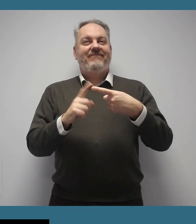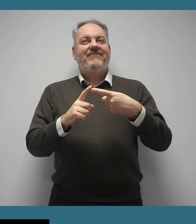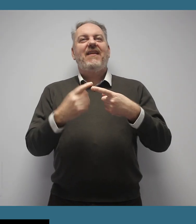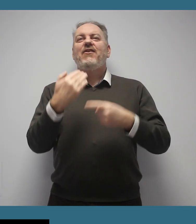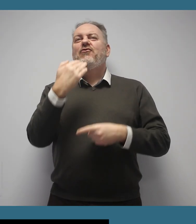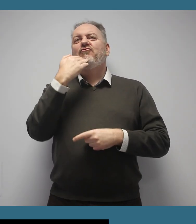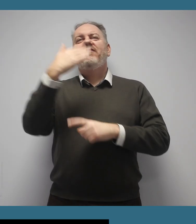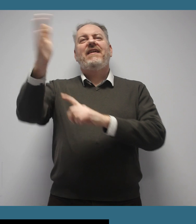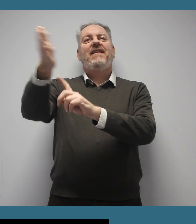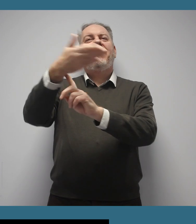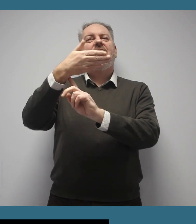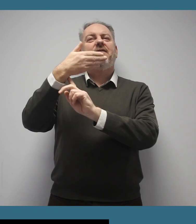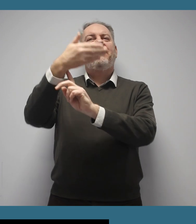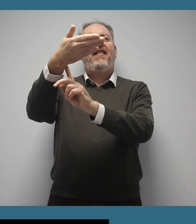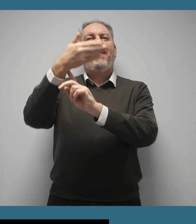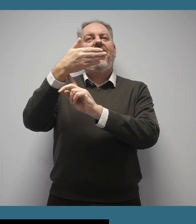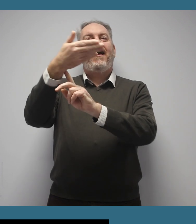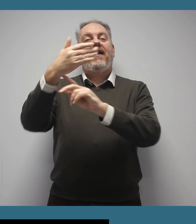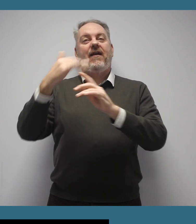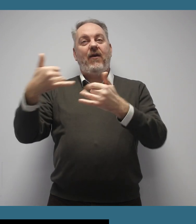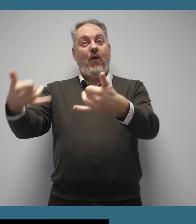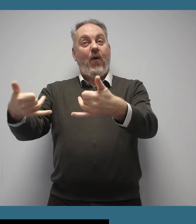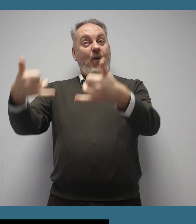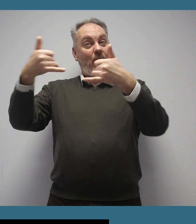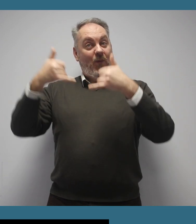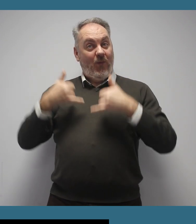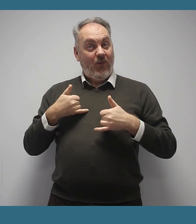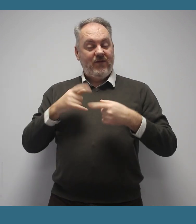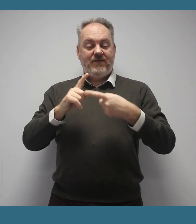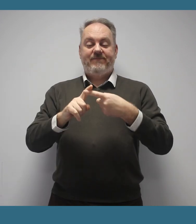Green Flag awards. We got